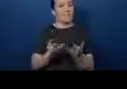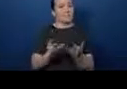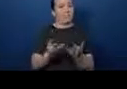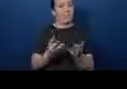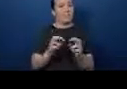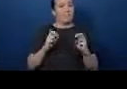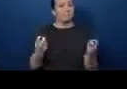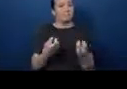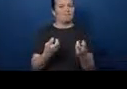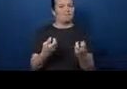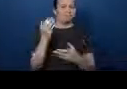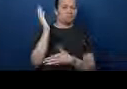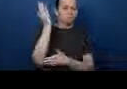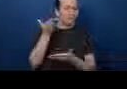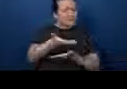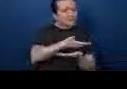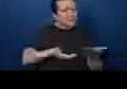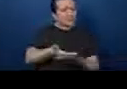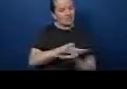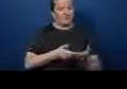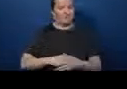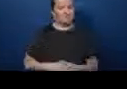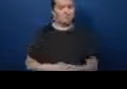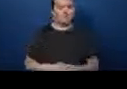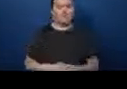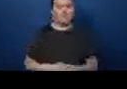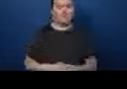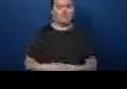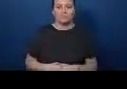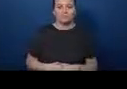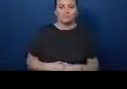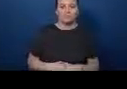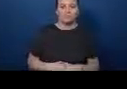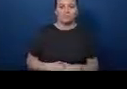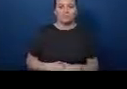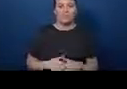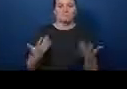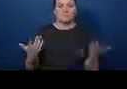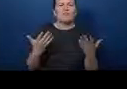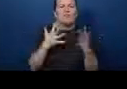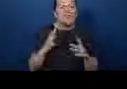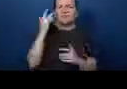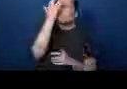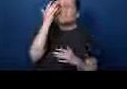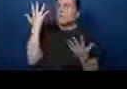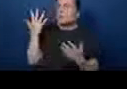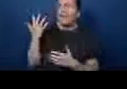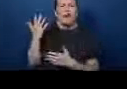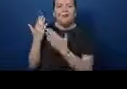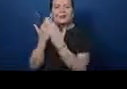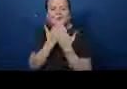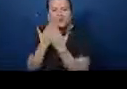panel discussion. So we discussed a lot student participation, empowerment as